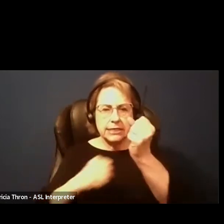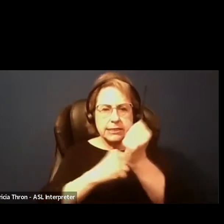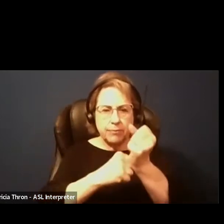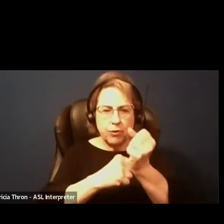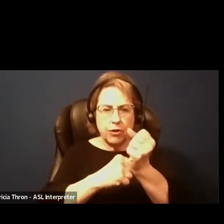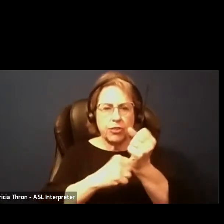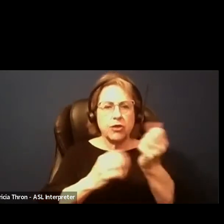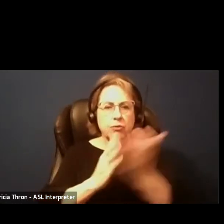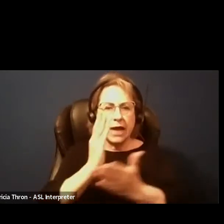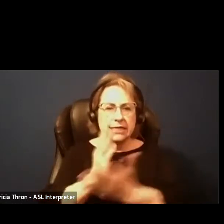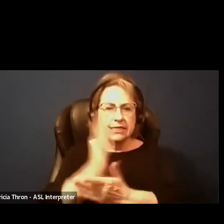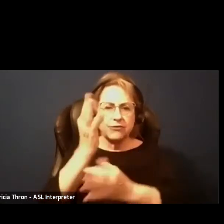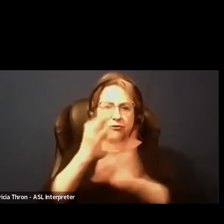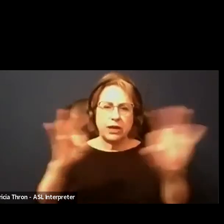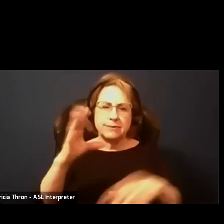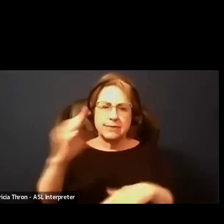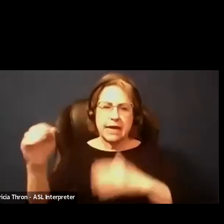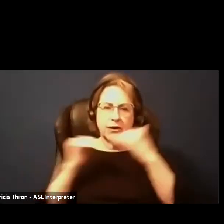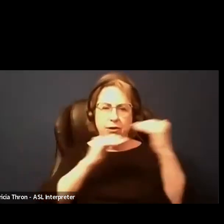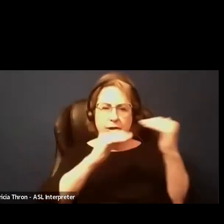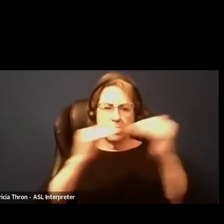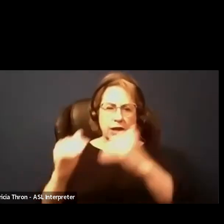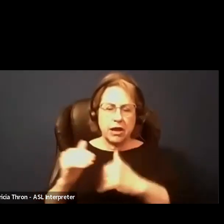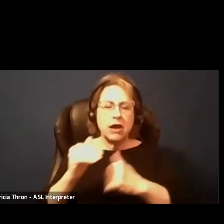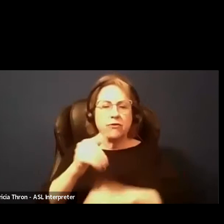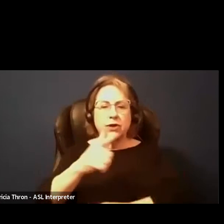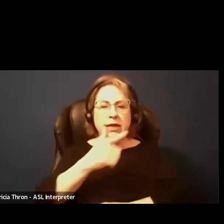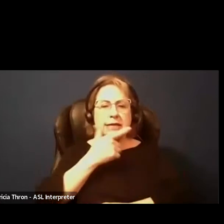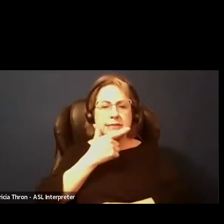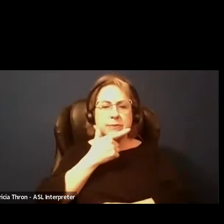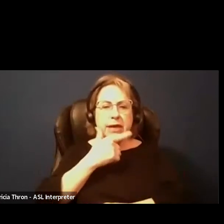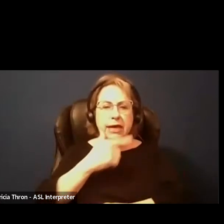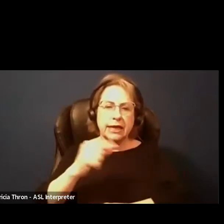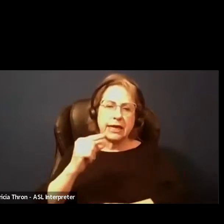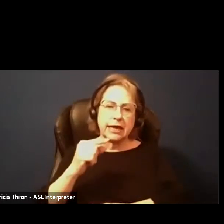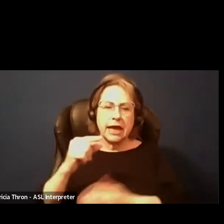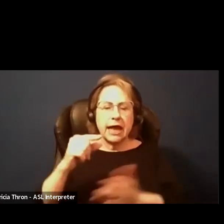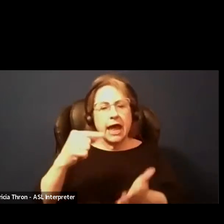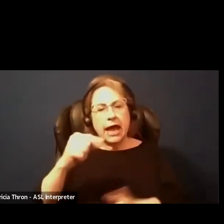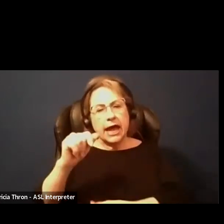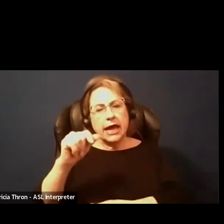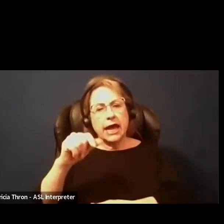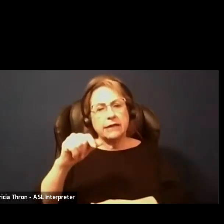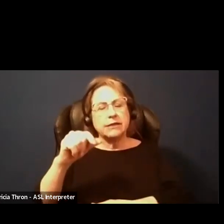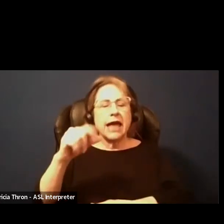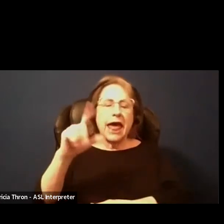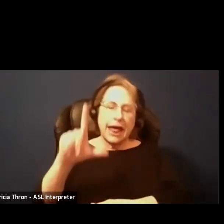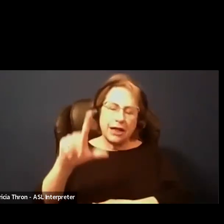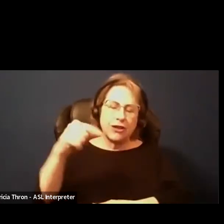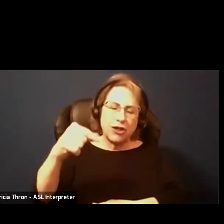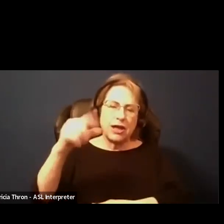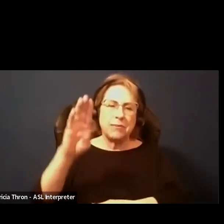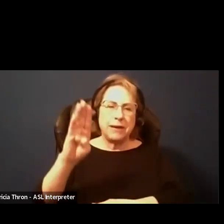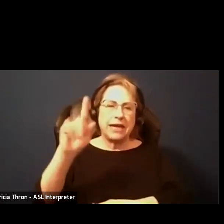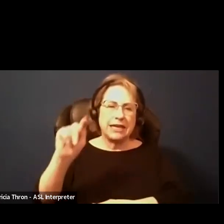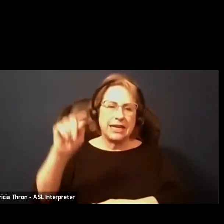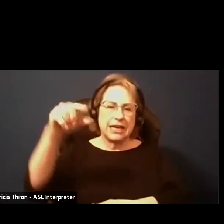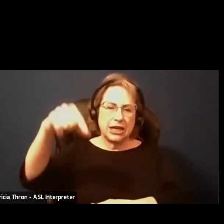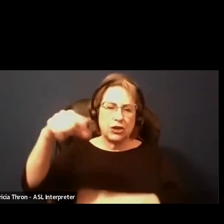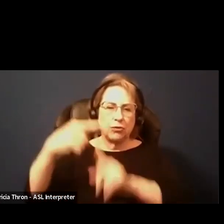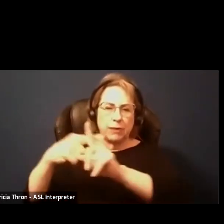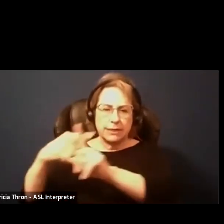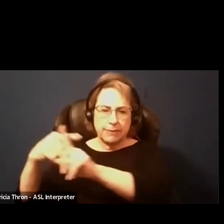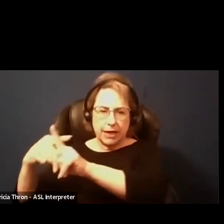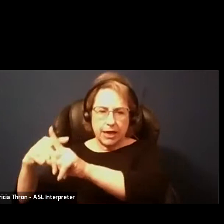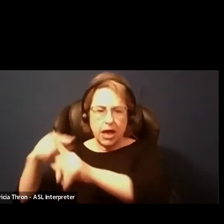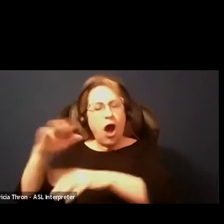gay, bisexual, transgender, queer, questioning, intersex, and asexual. And whereas all students deserve to feel